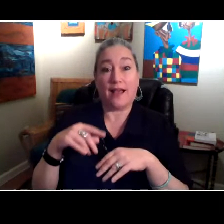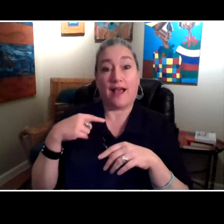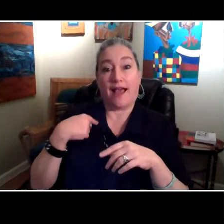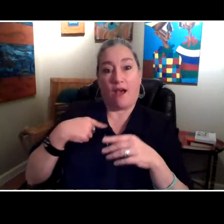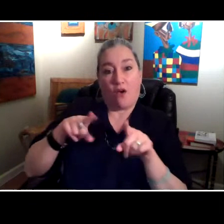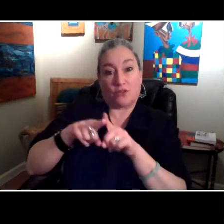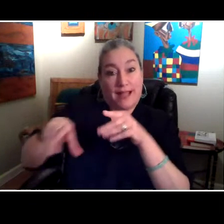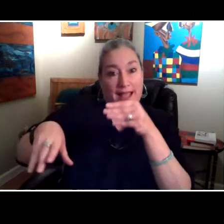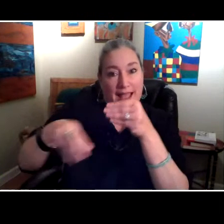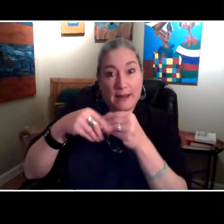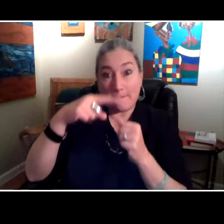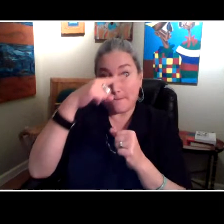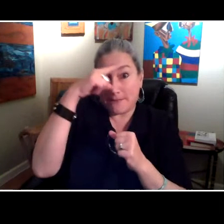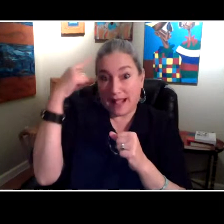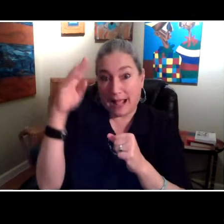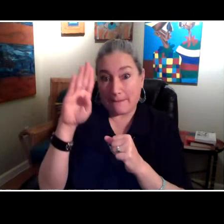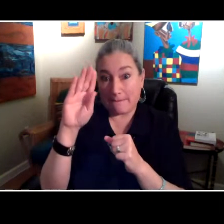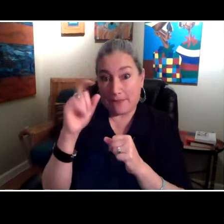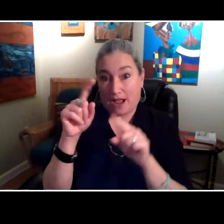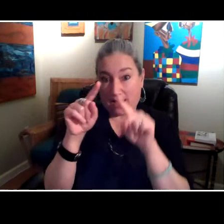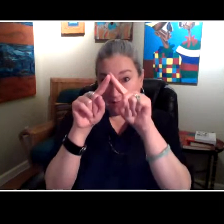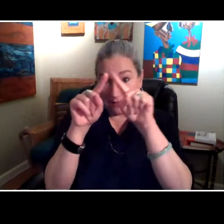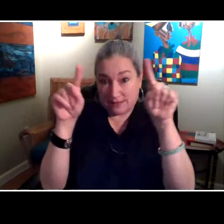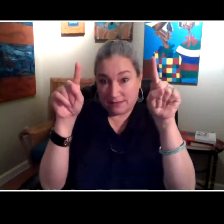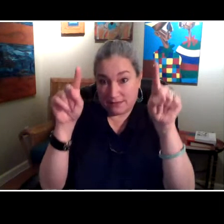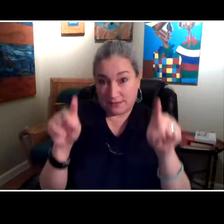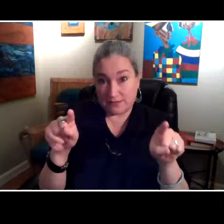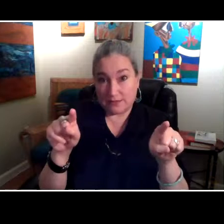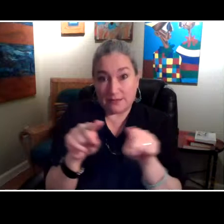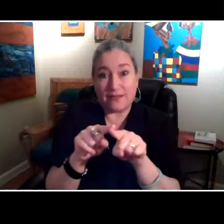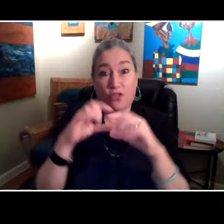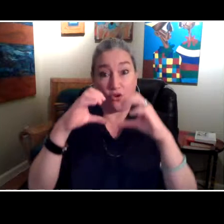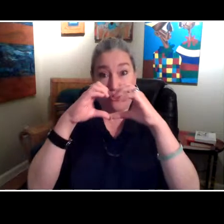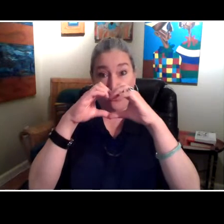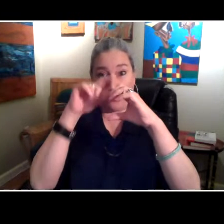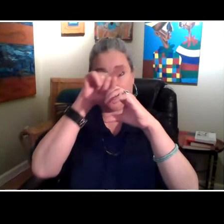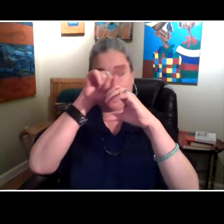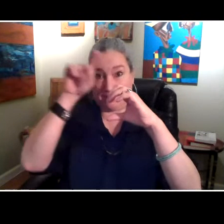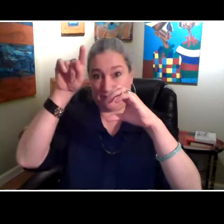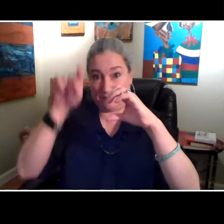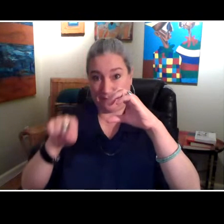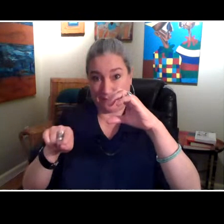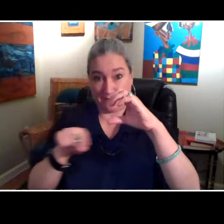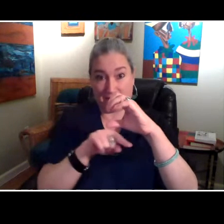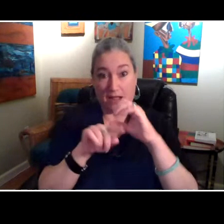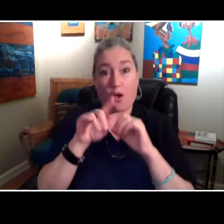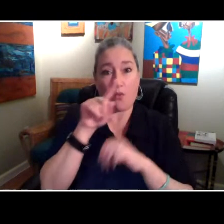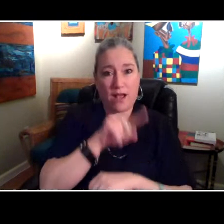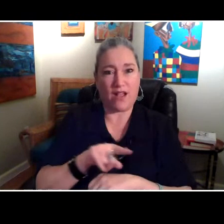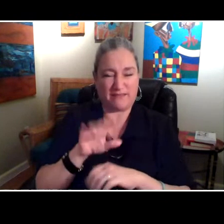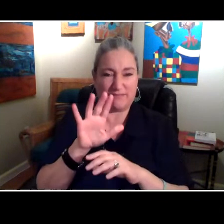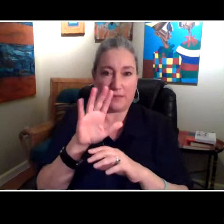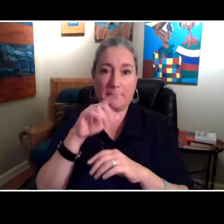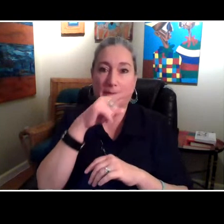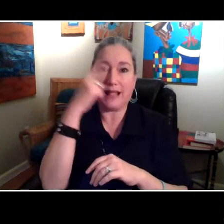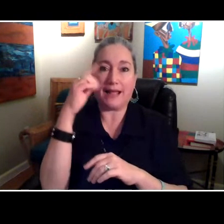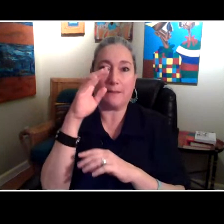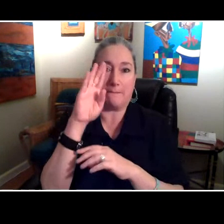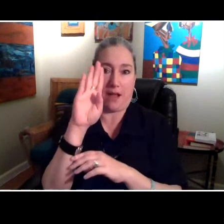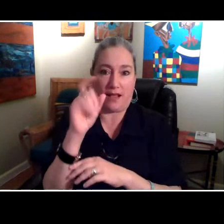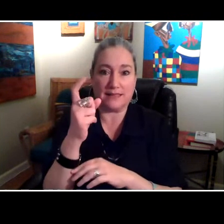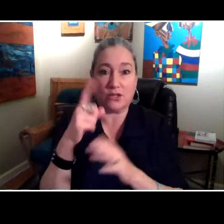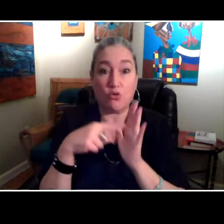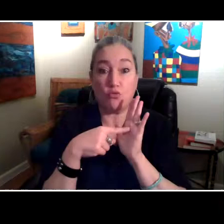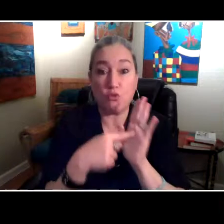deaf community. I also added a black box around the heart to represent